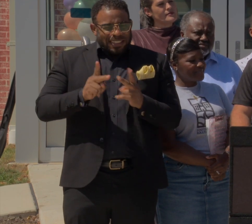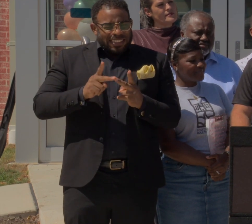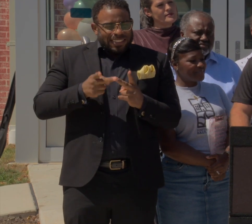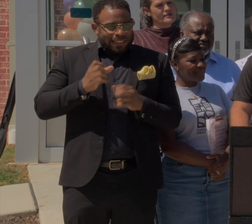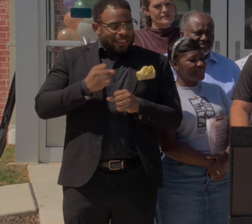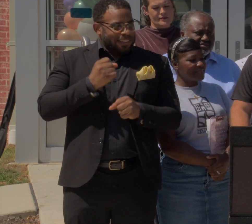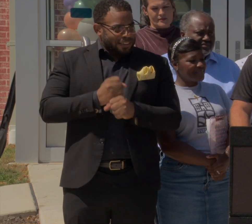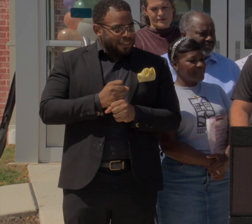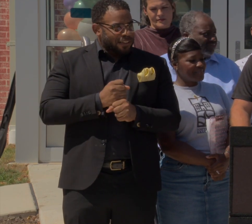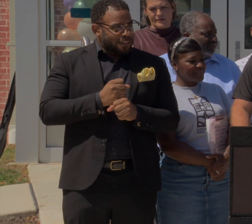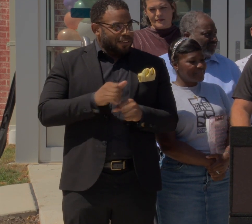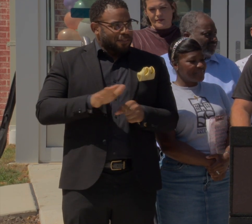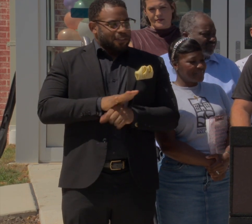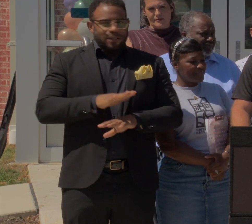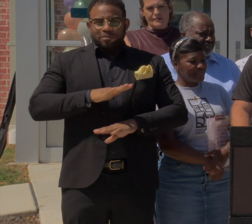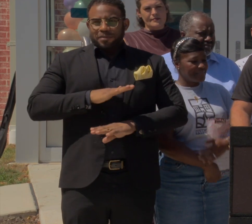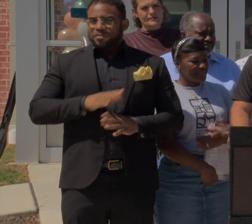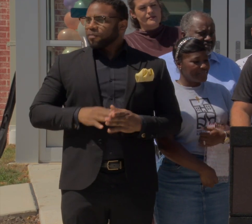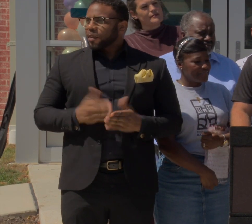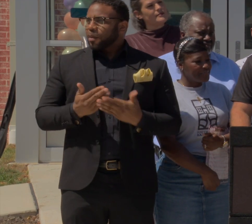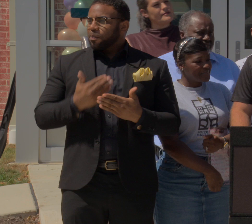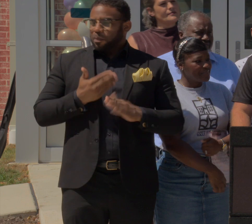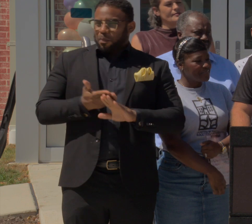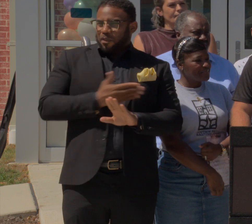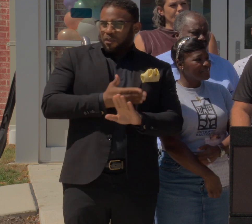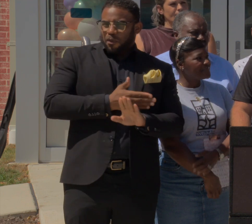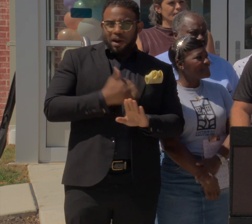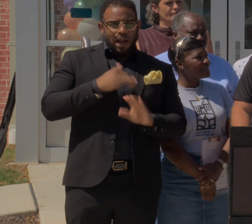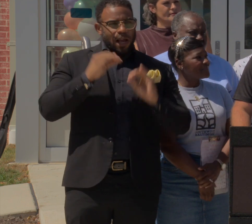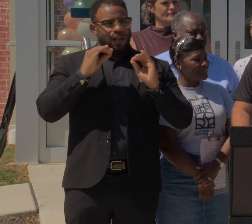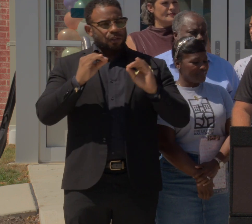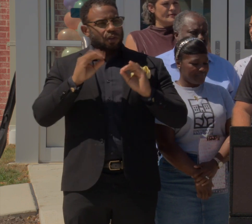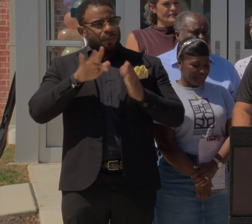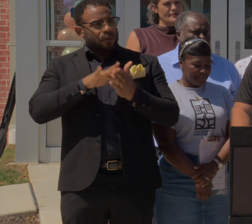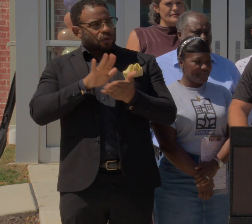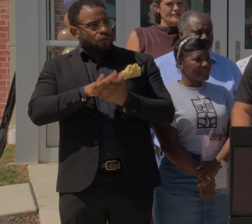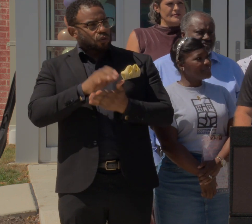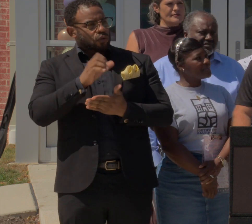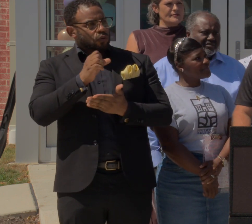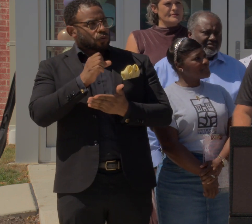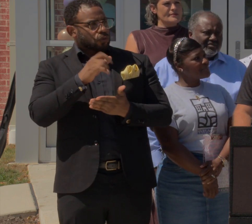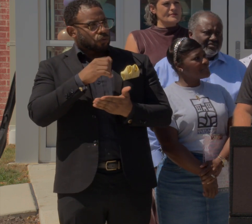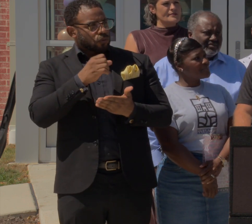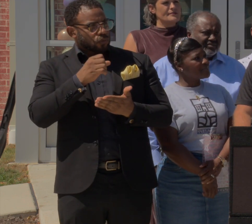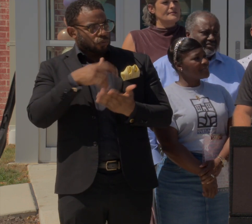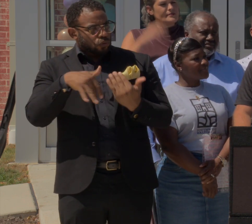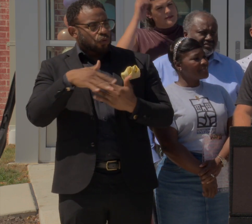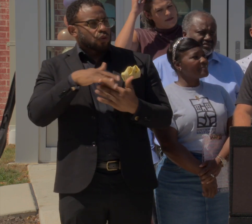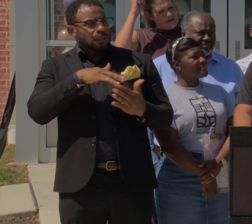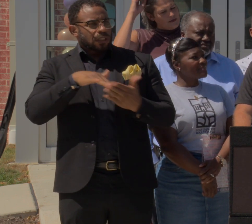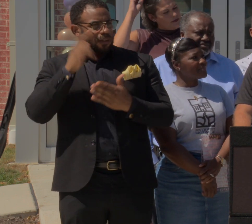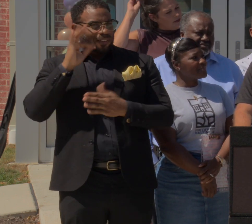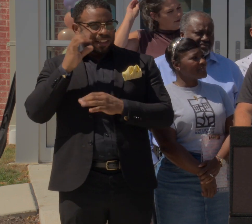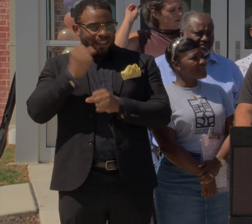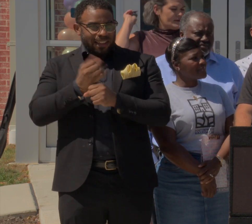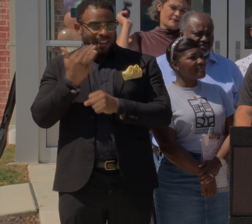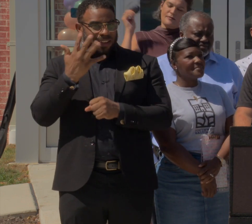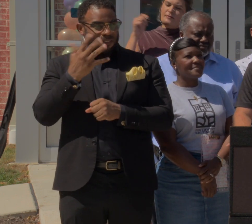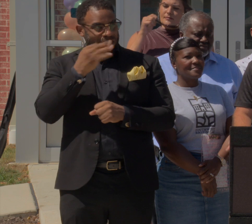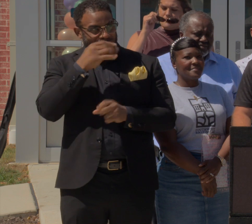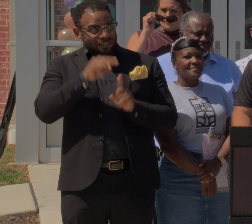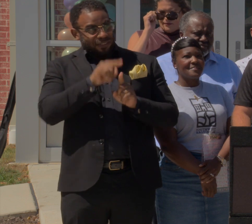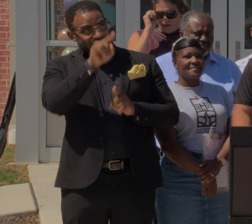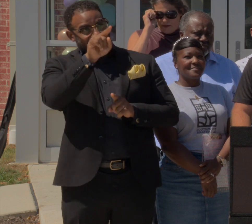second year fulfilling. Before this, I taught middle school social studies in the cities for 9 years, the last 5 of which